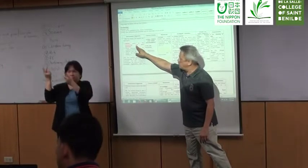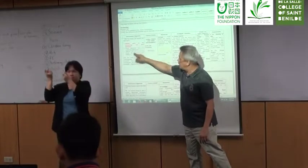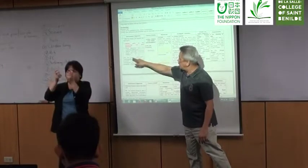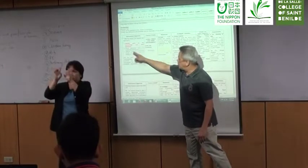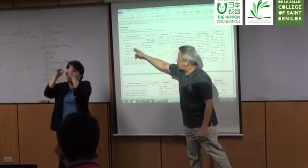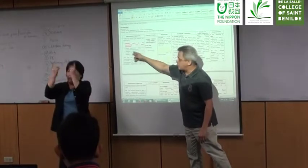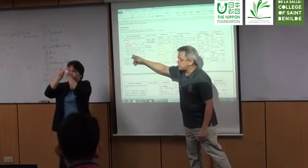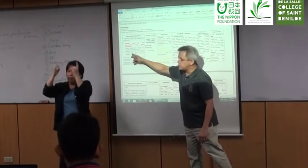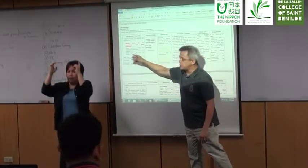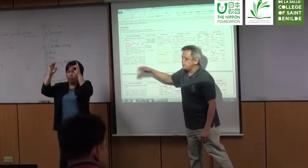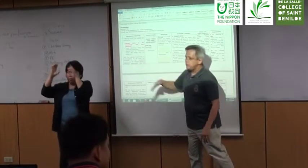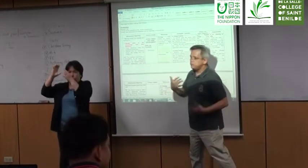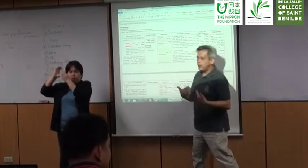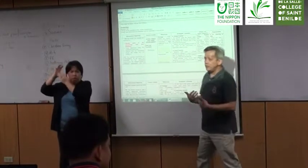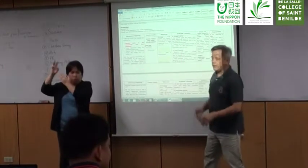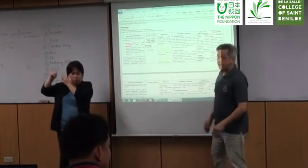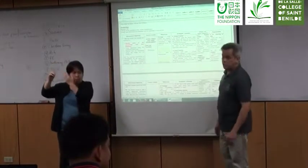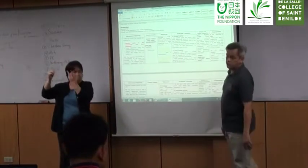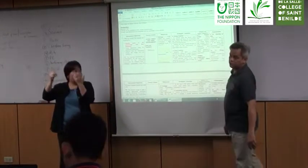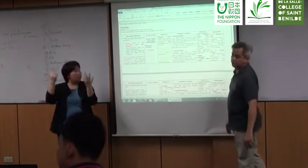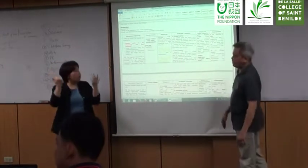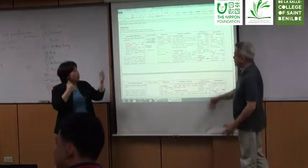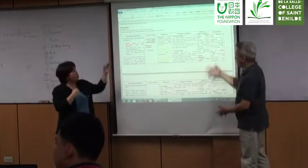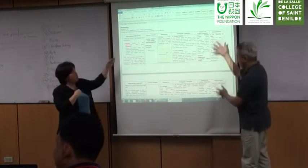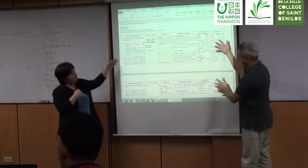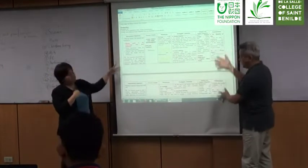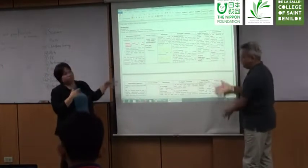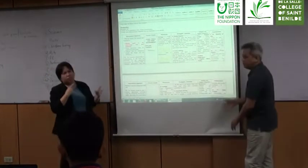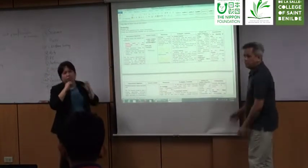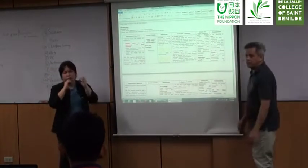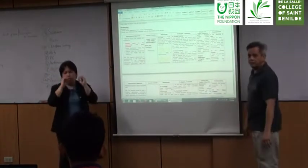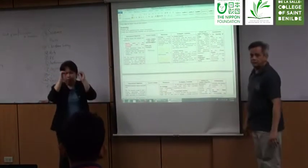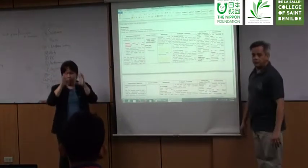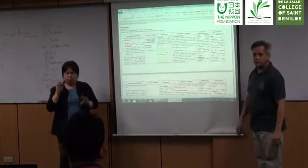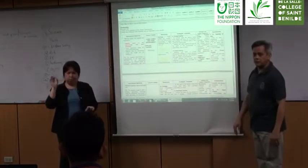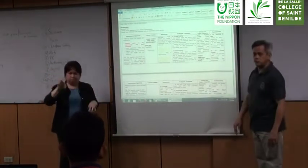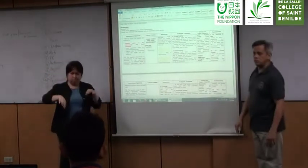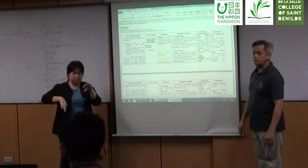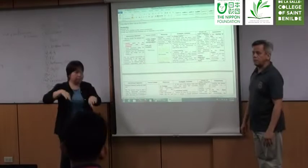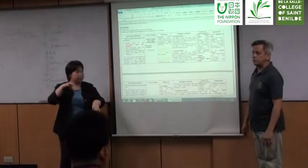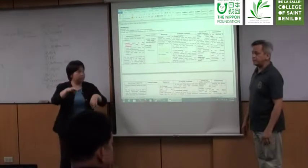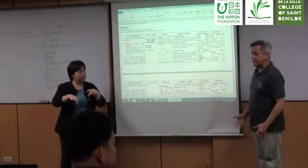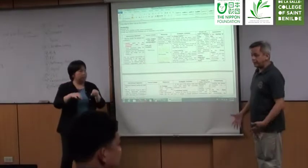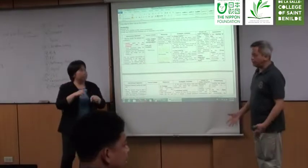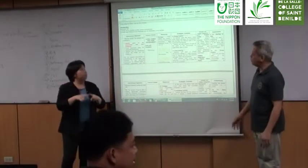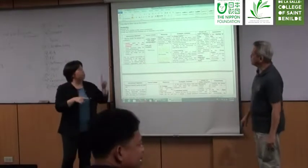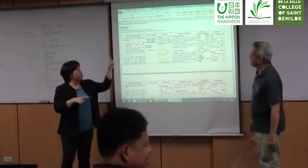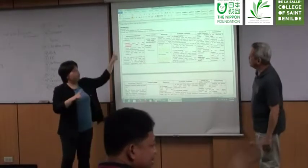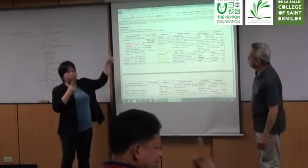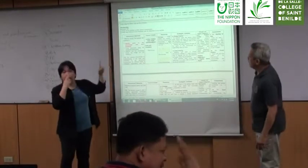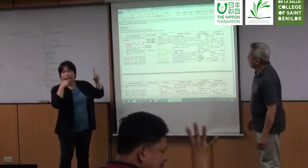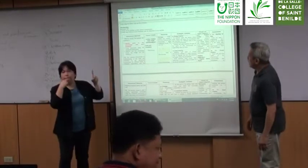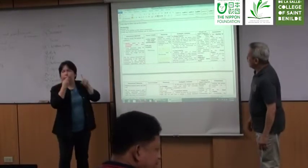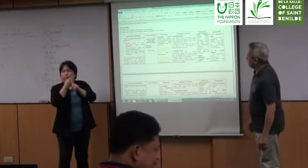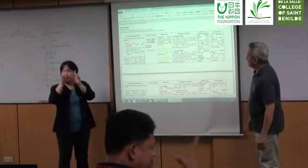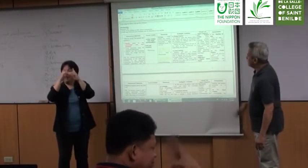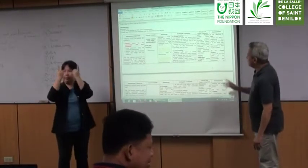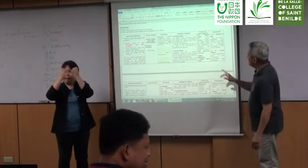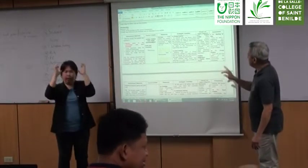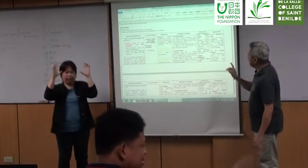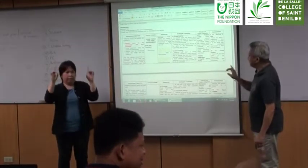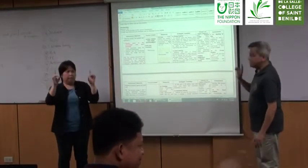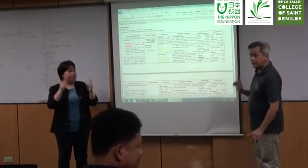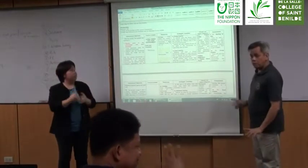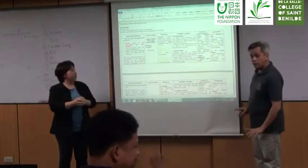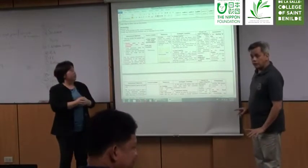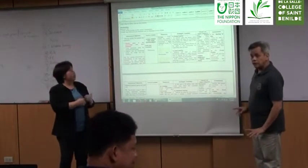curriculum. The others will be made by the teacher because there are other things here that should be presented to us. You will